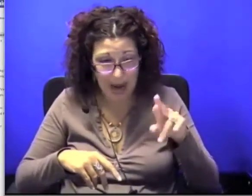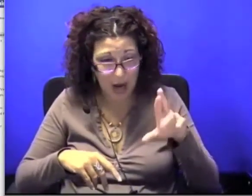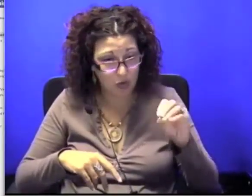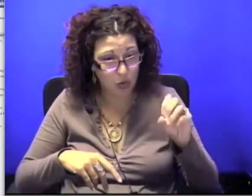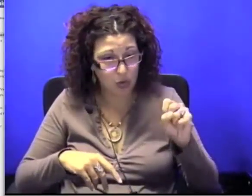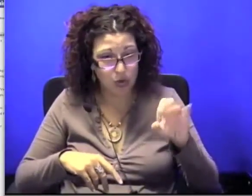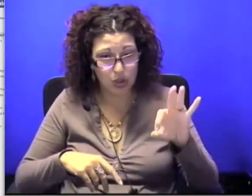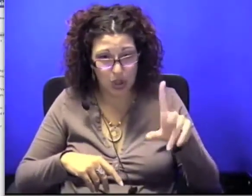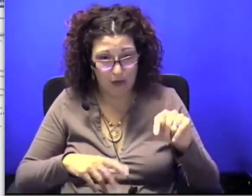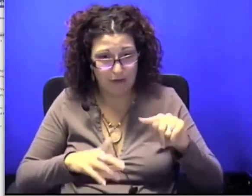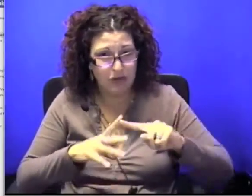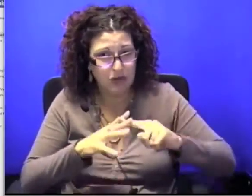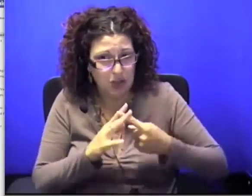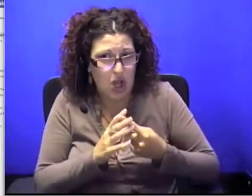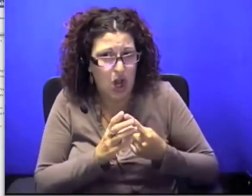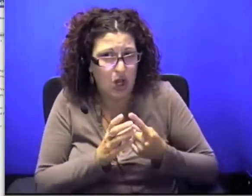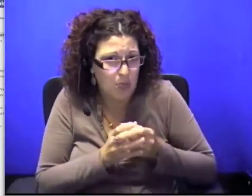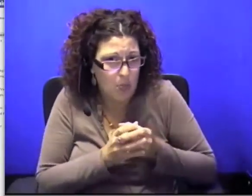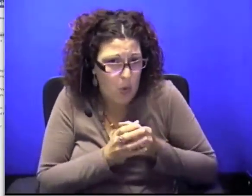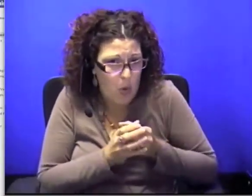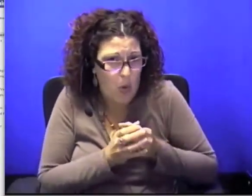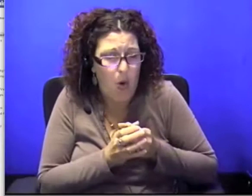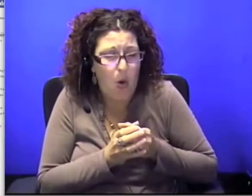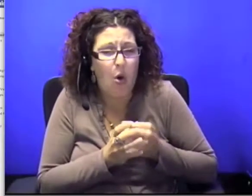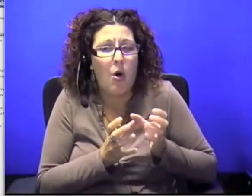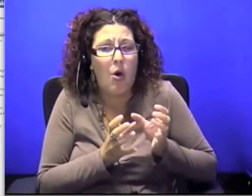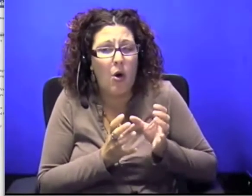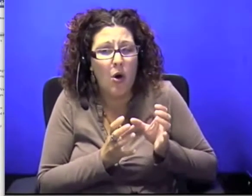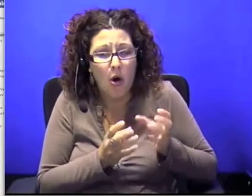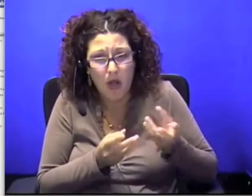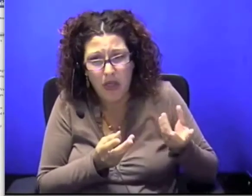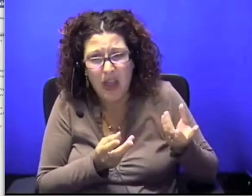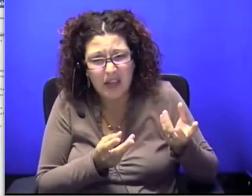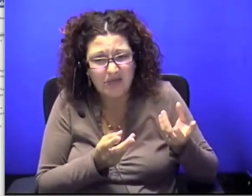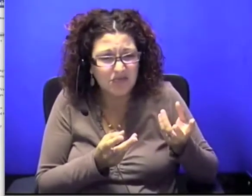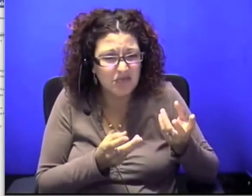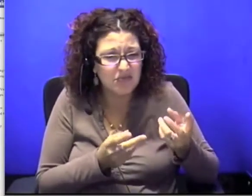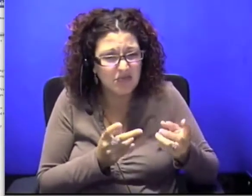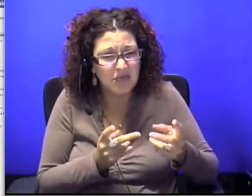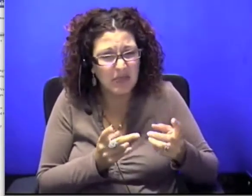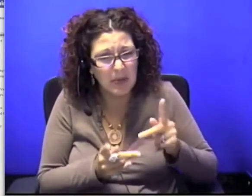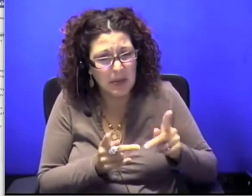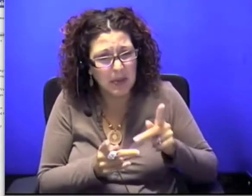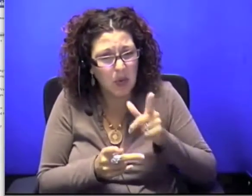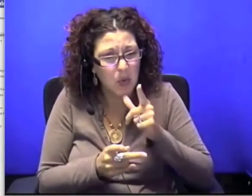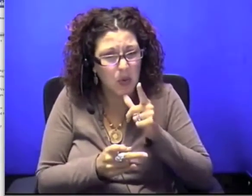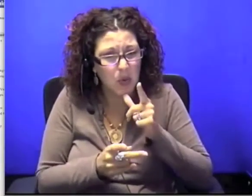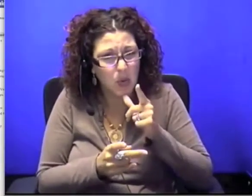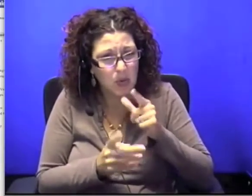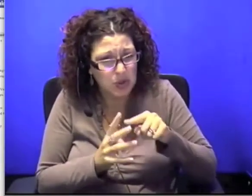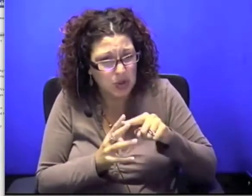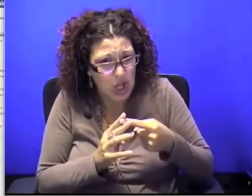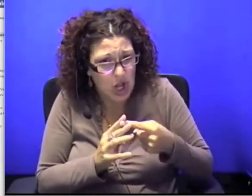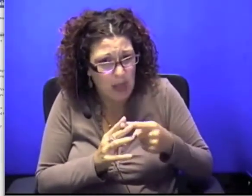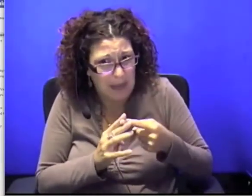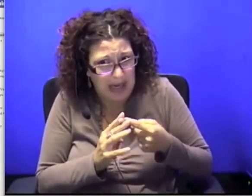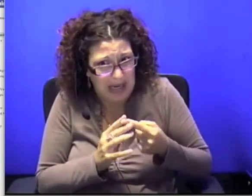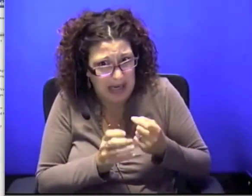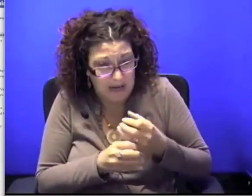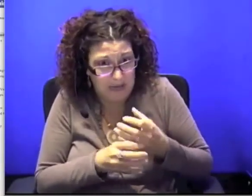like at Microsoft, where it started out and they passed around shares, and they were those people who were there in the beginning, got